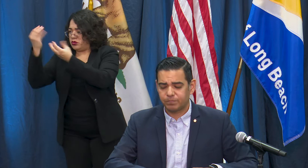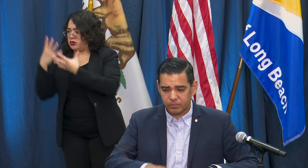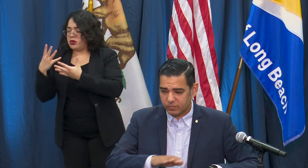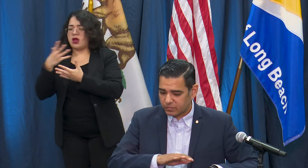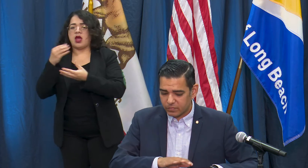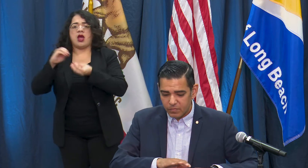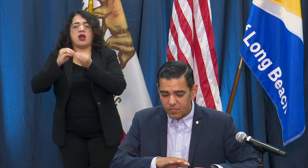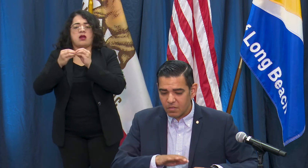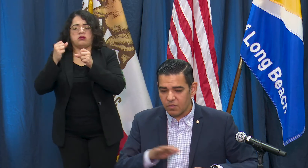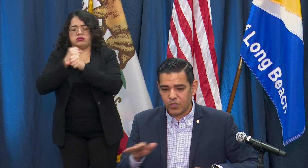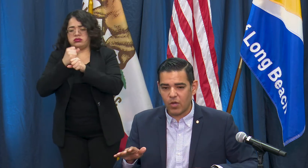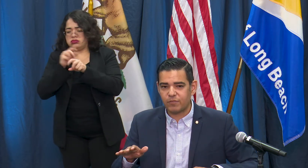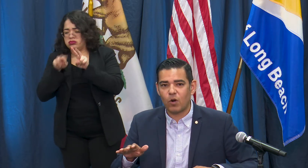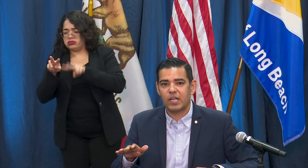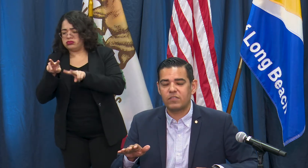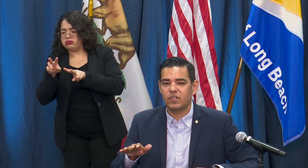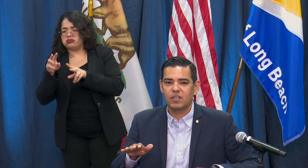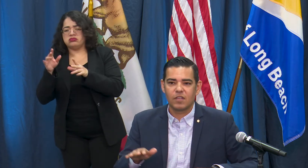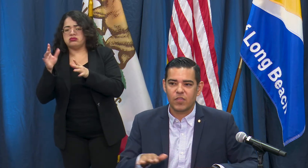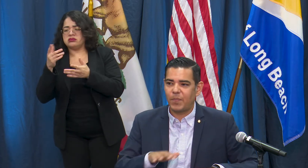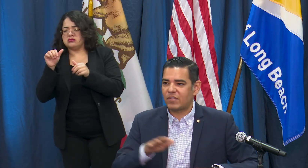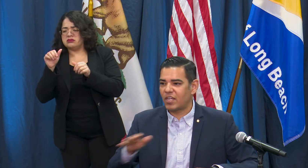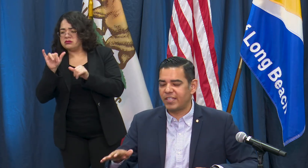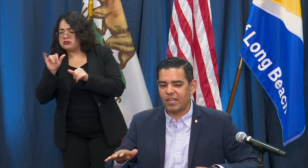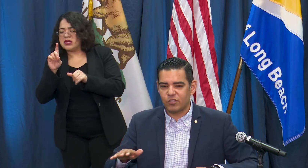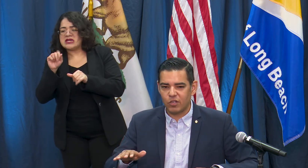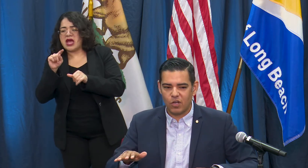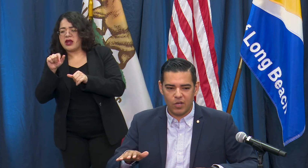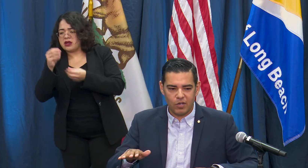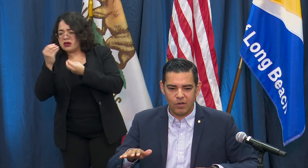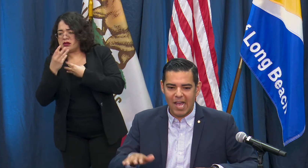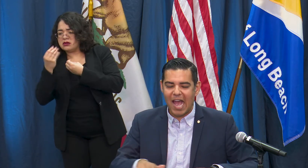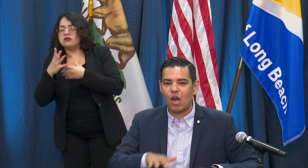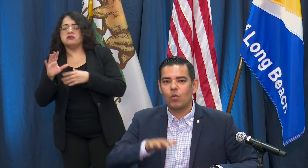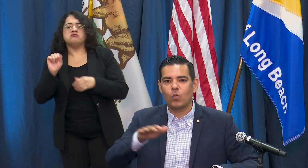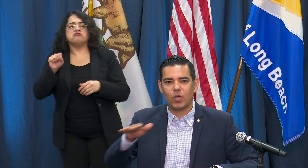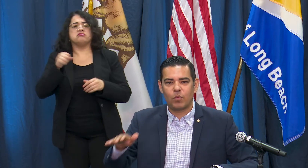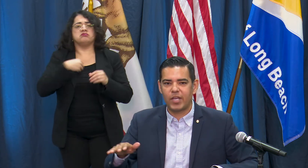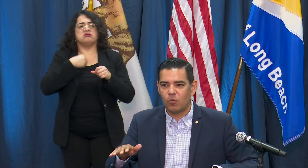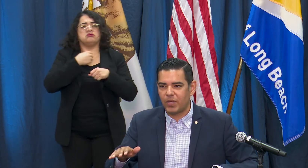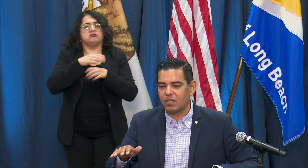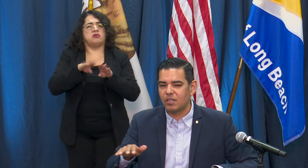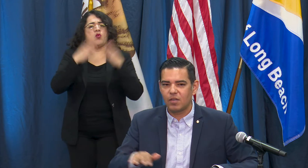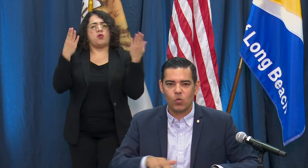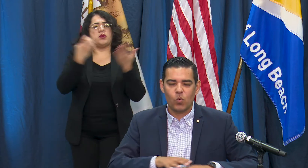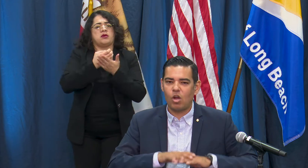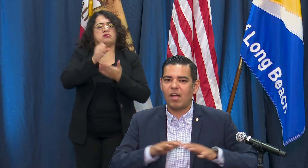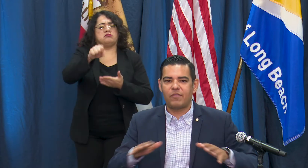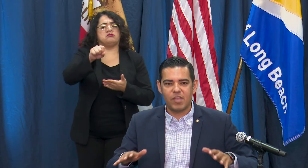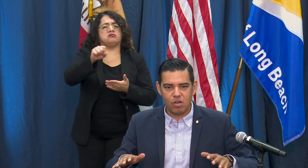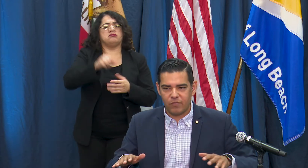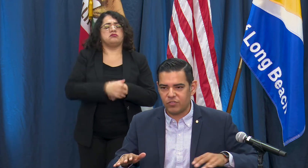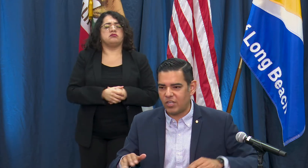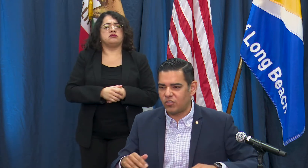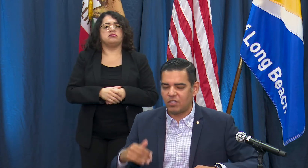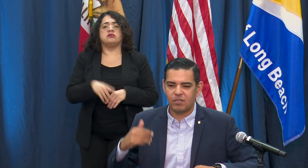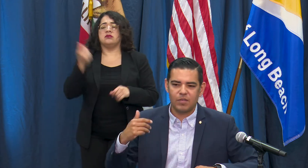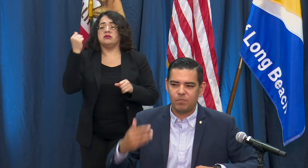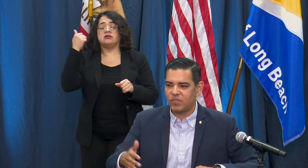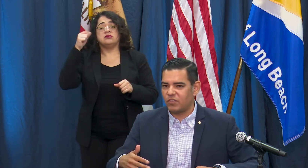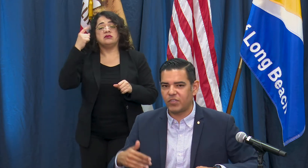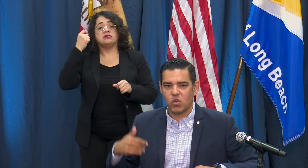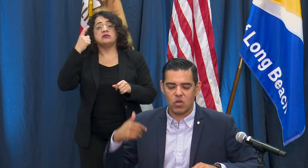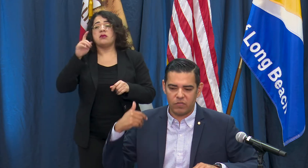professionals. And so as far as the best ideas on how we reopen, we're all having that